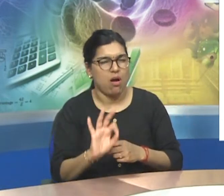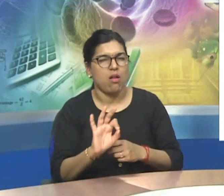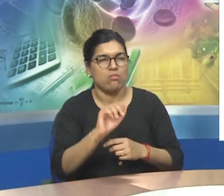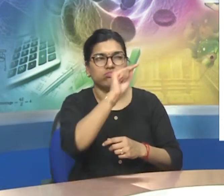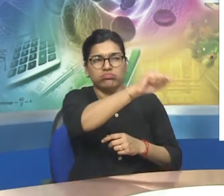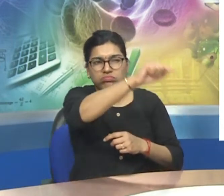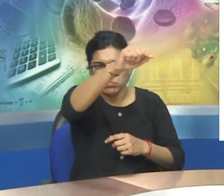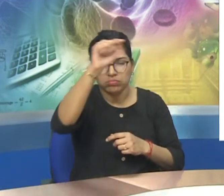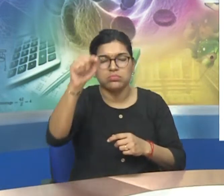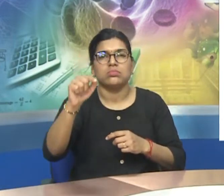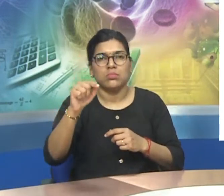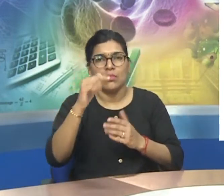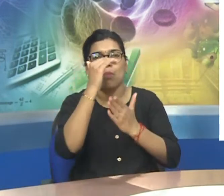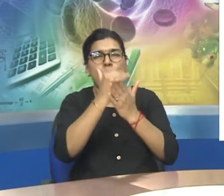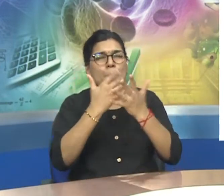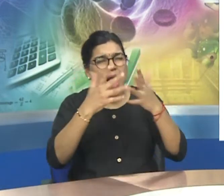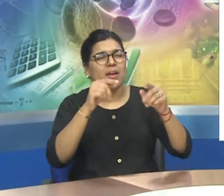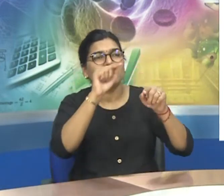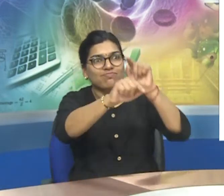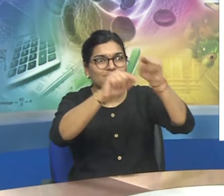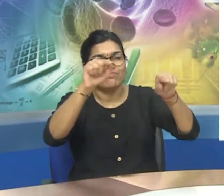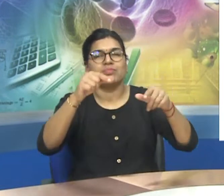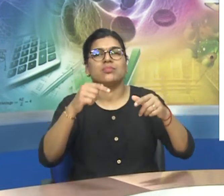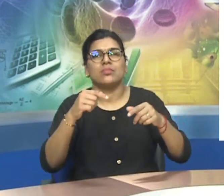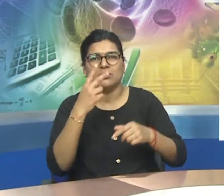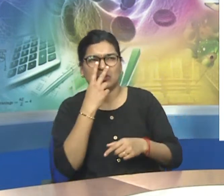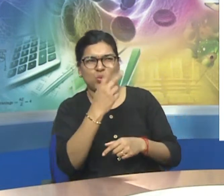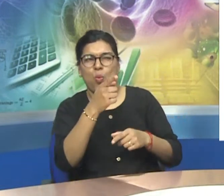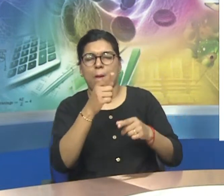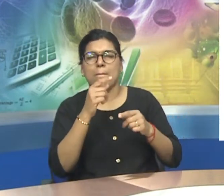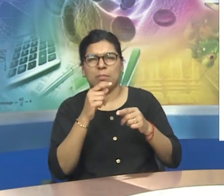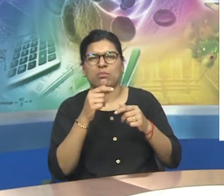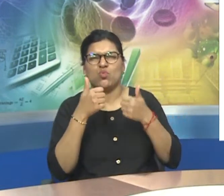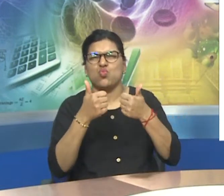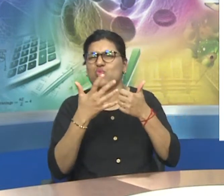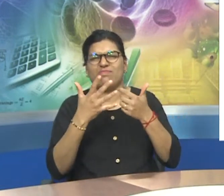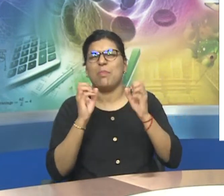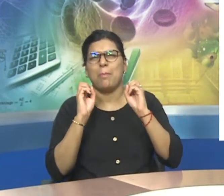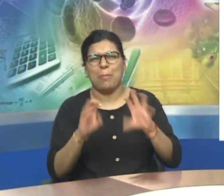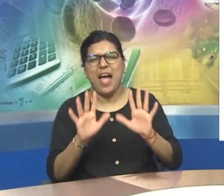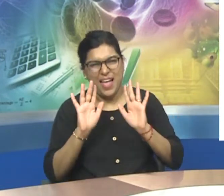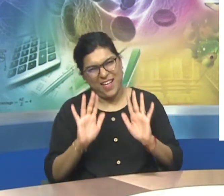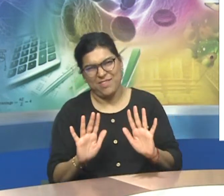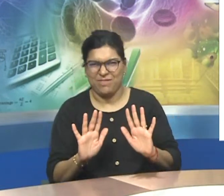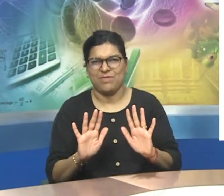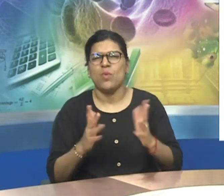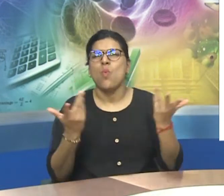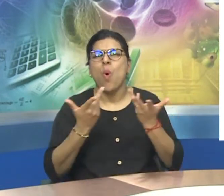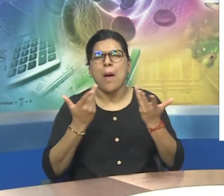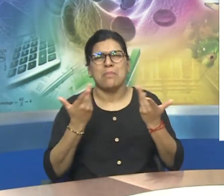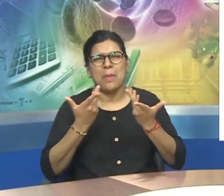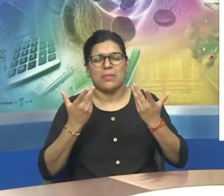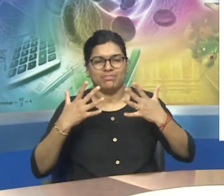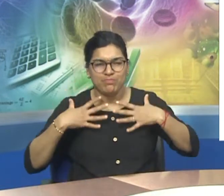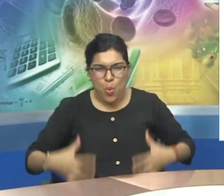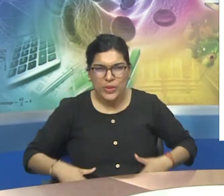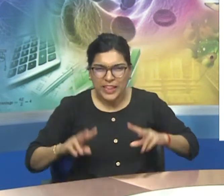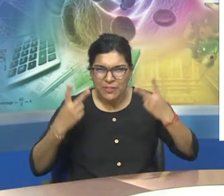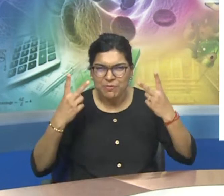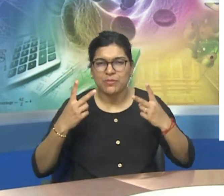home. Of course, some programs are bad, but nobody